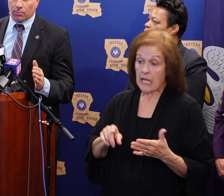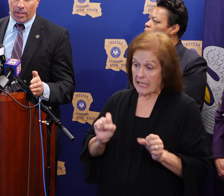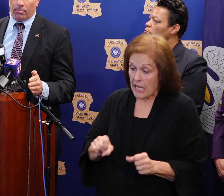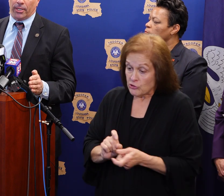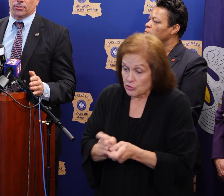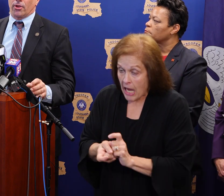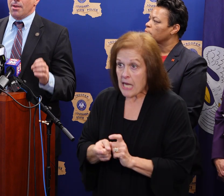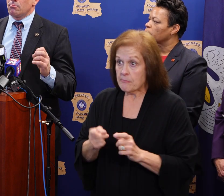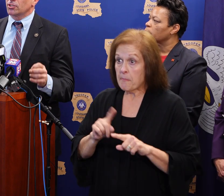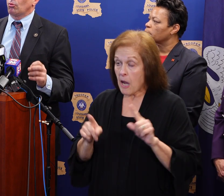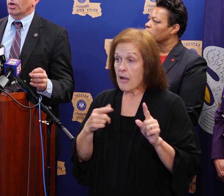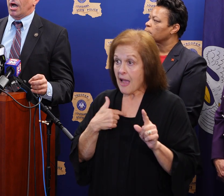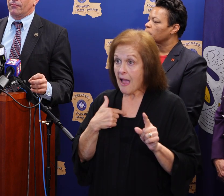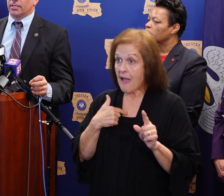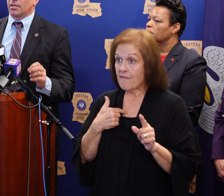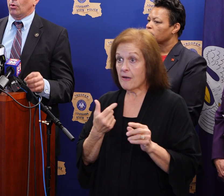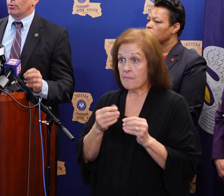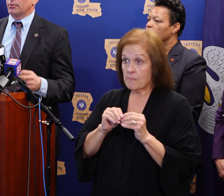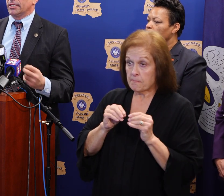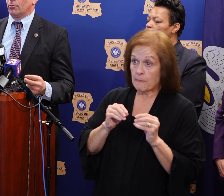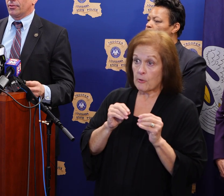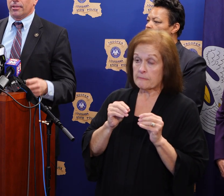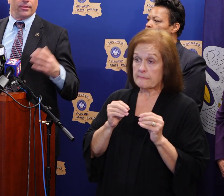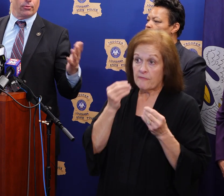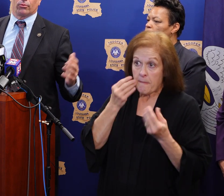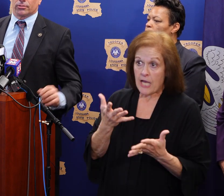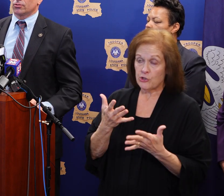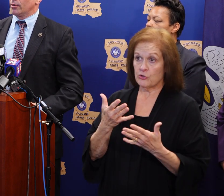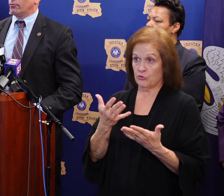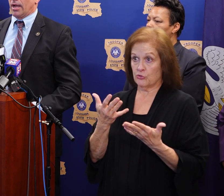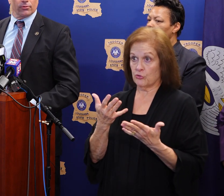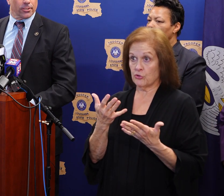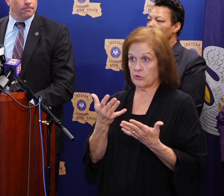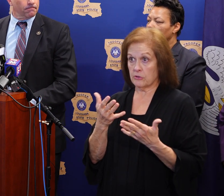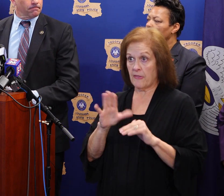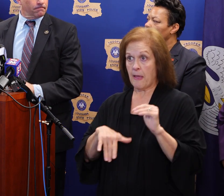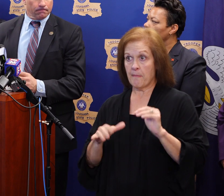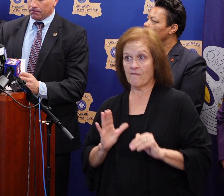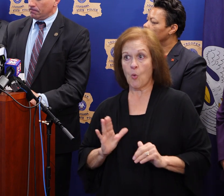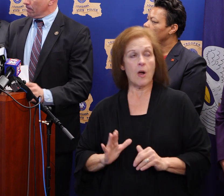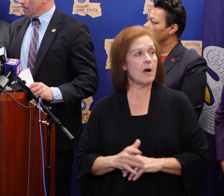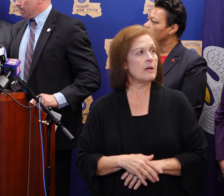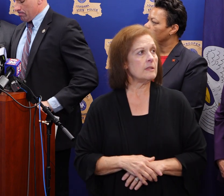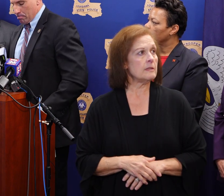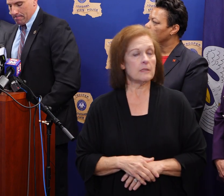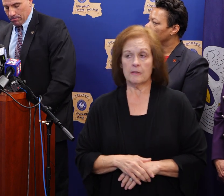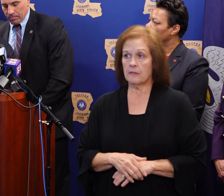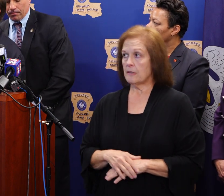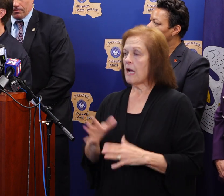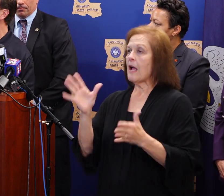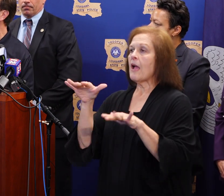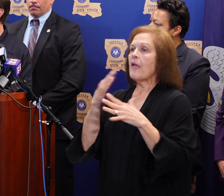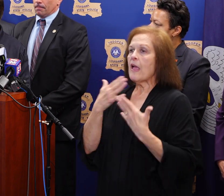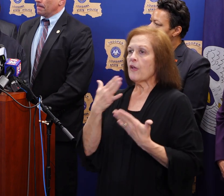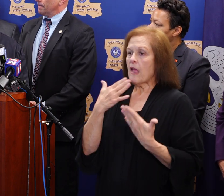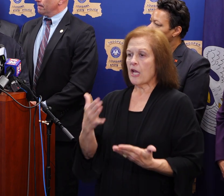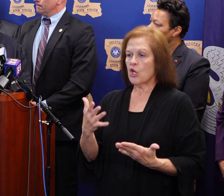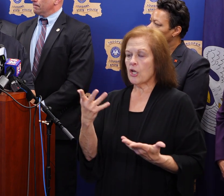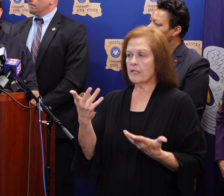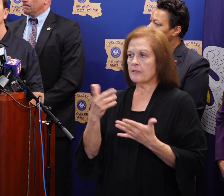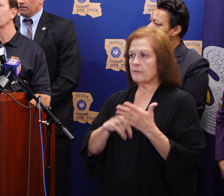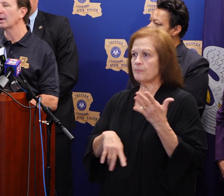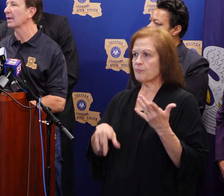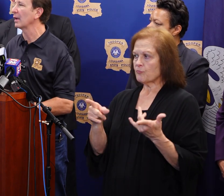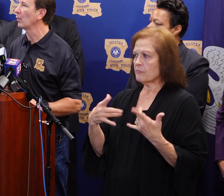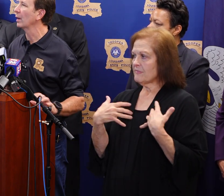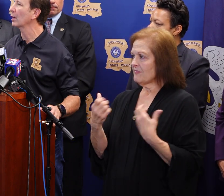a much better picture and much more confidence on what we were dealing with than we were just 24 Mayor, hours what ago. do you think- All right, look, thank y'all so very much. Again, Mayor, what gives you